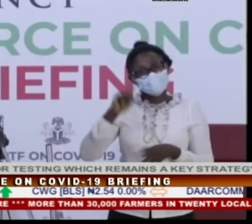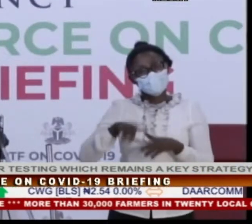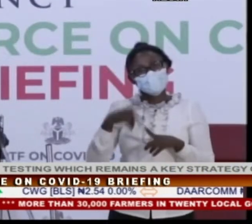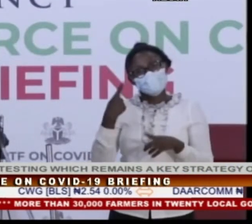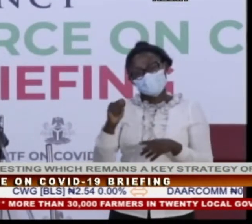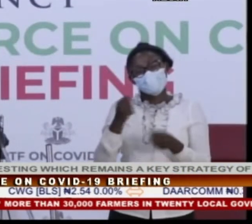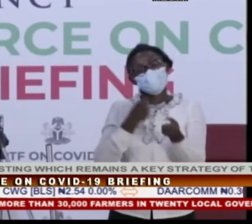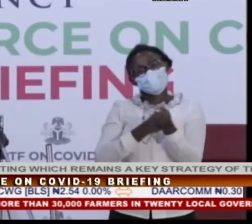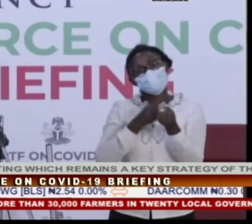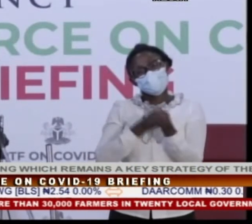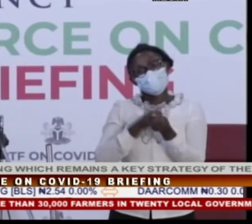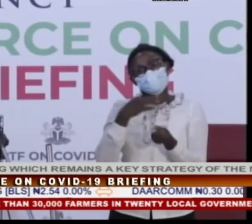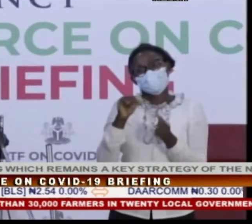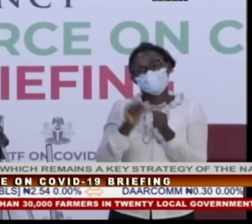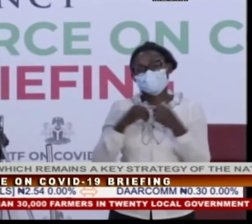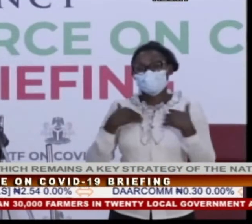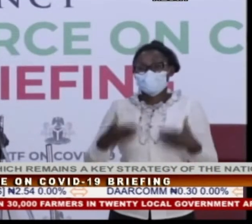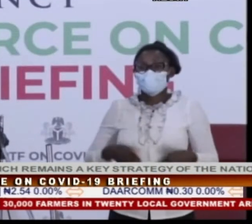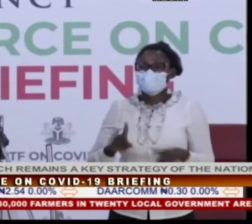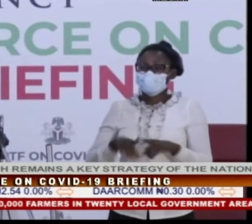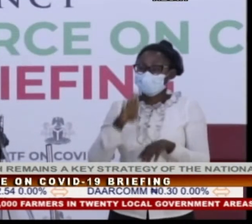We are at a very, very